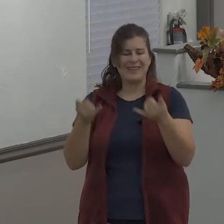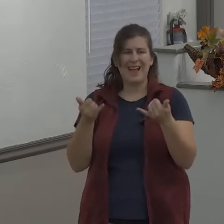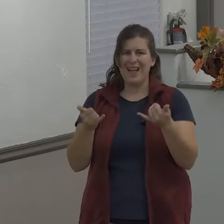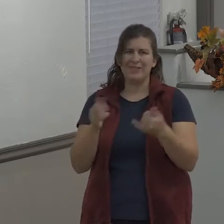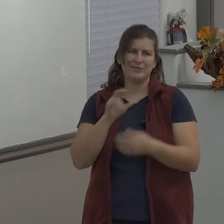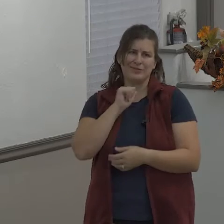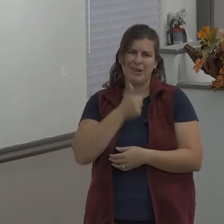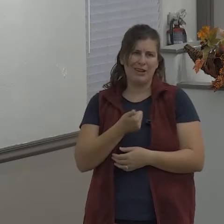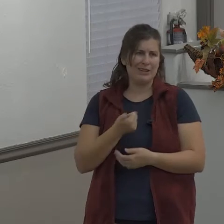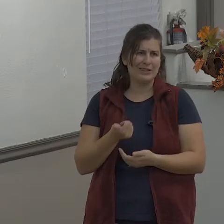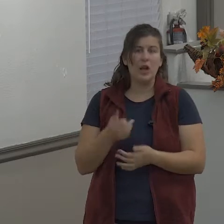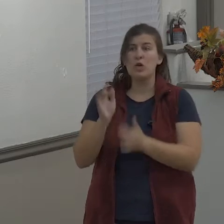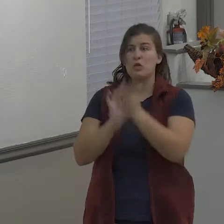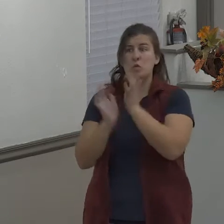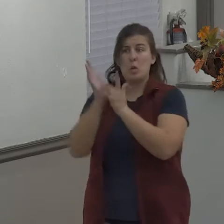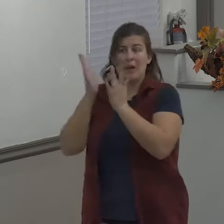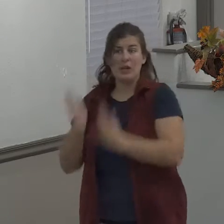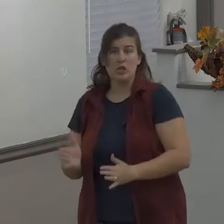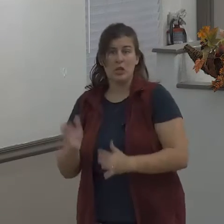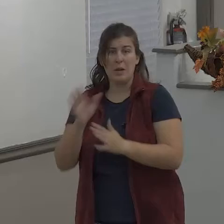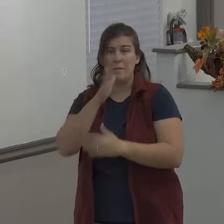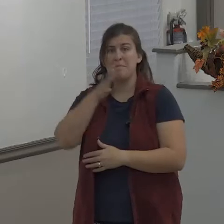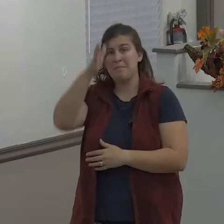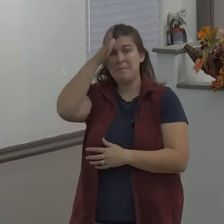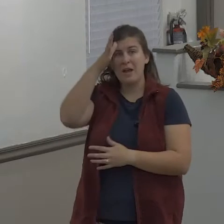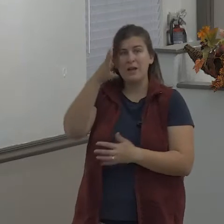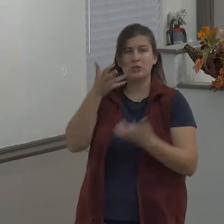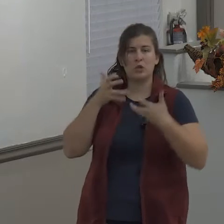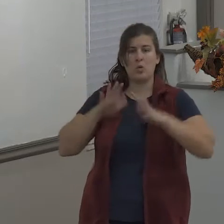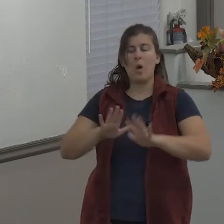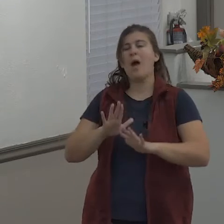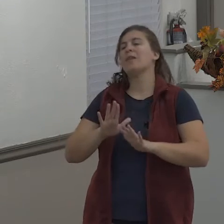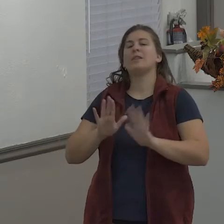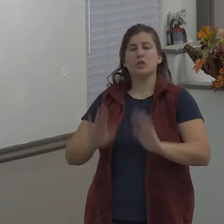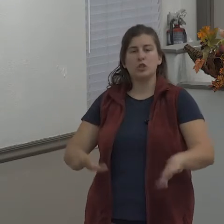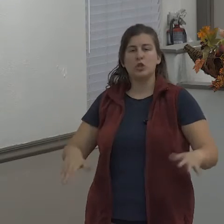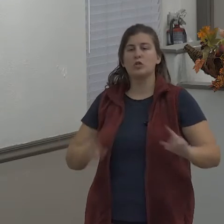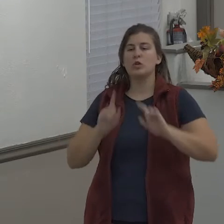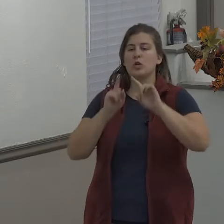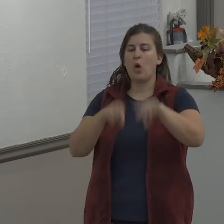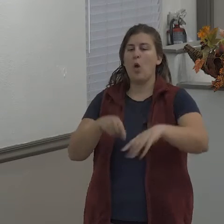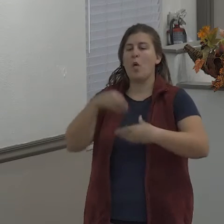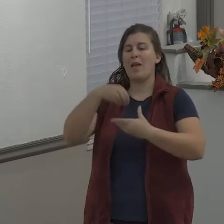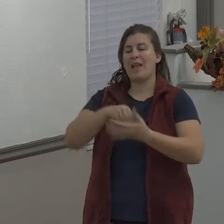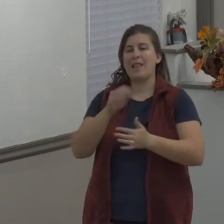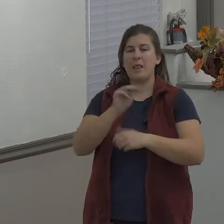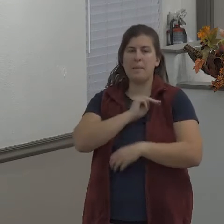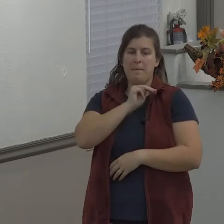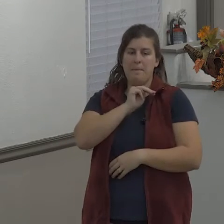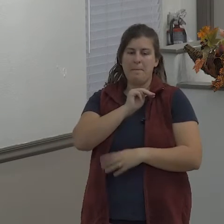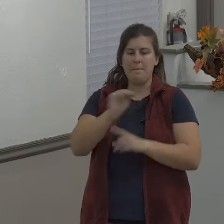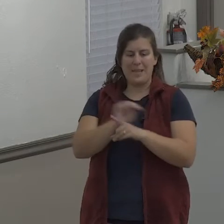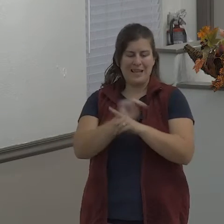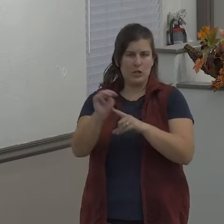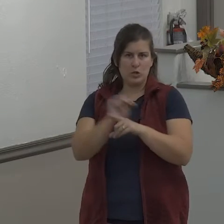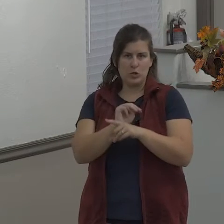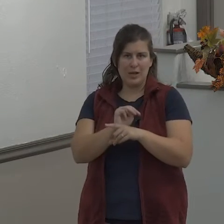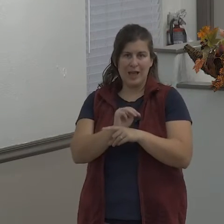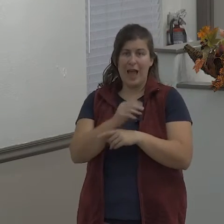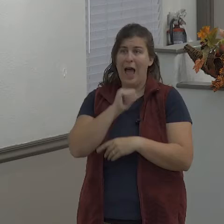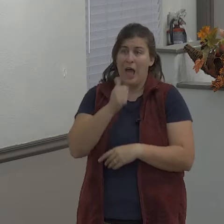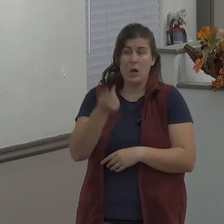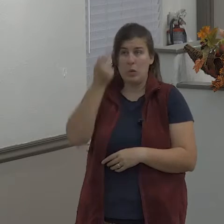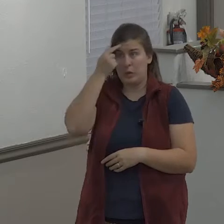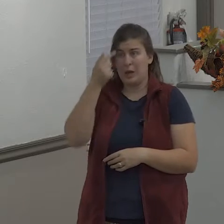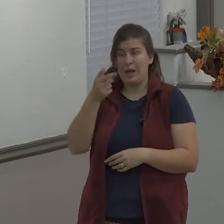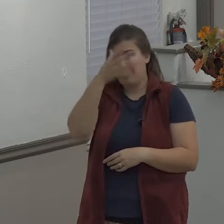Christian parents are not even desiring their kids for the ministry. I don't even think they pray about it. God, it would be such a